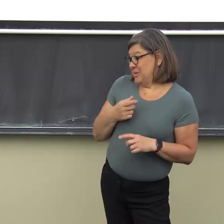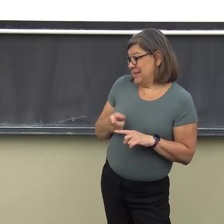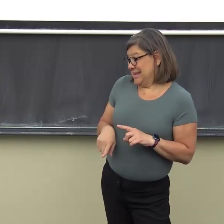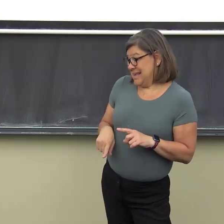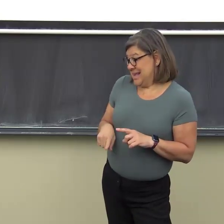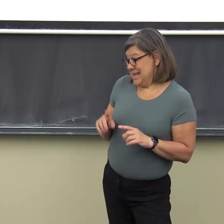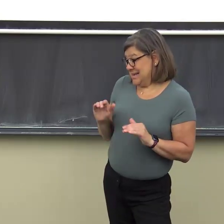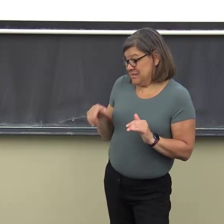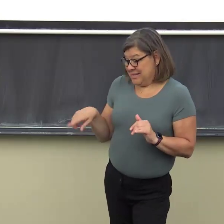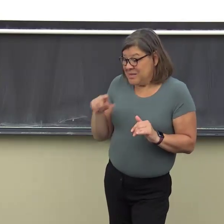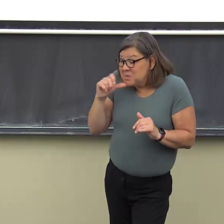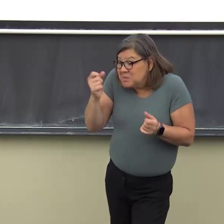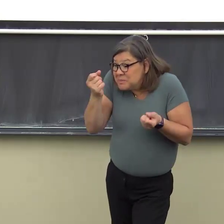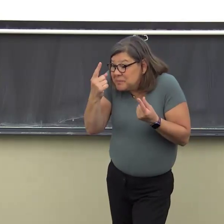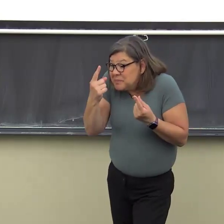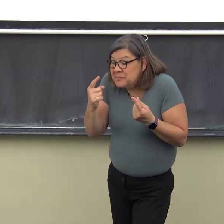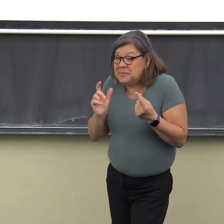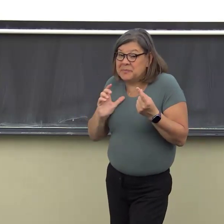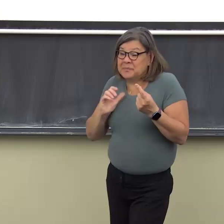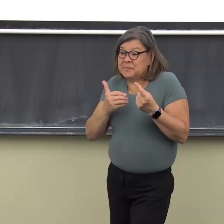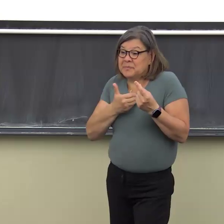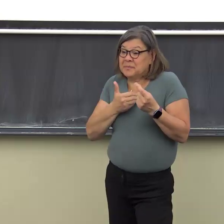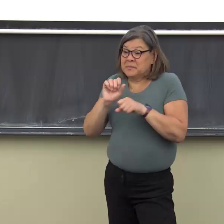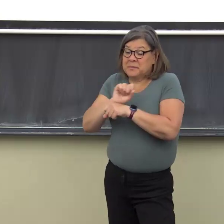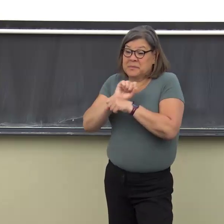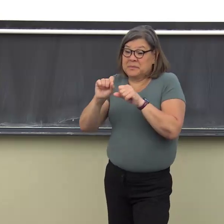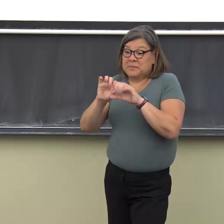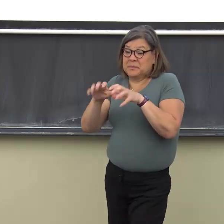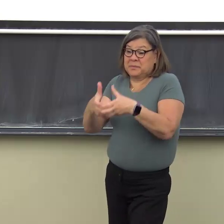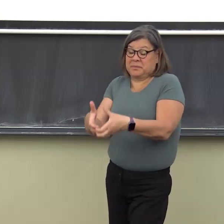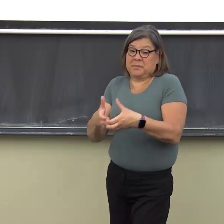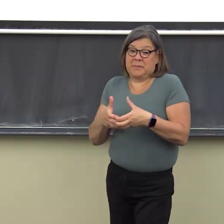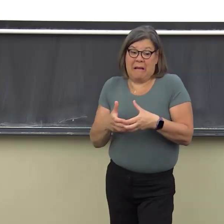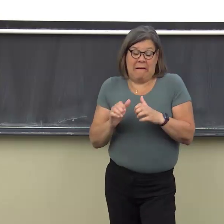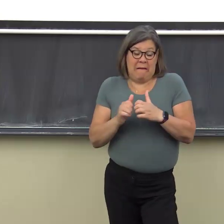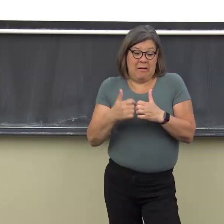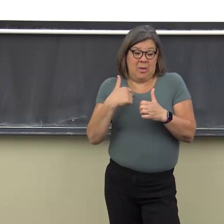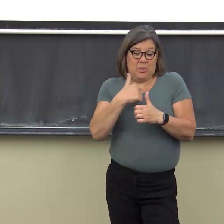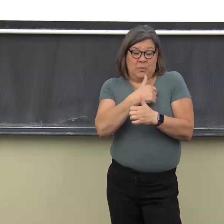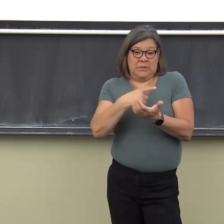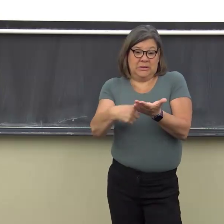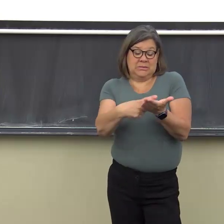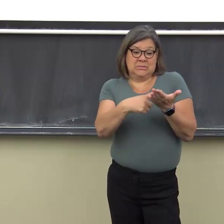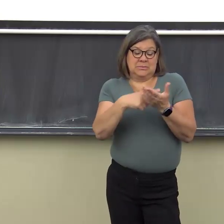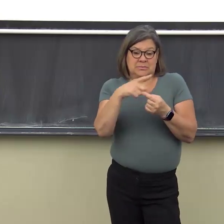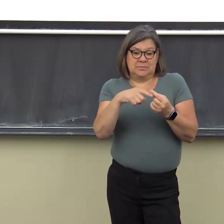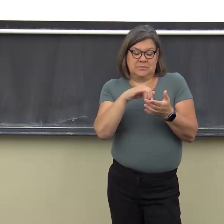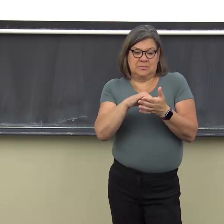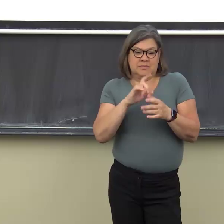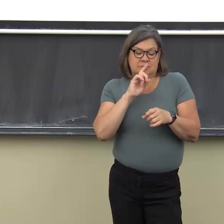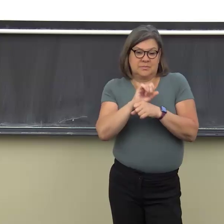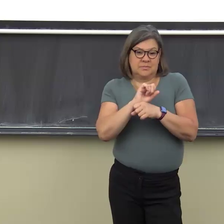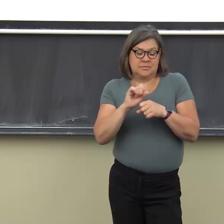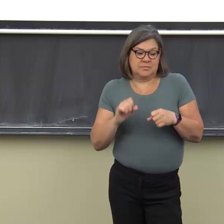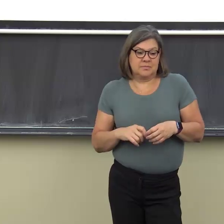that they don't understand our work group here. How can we talk about it too, but then people don't